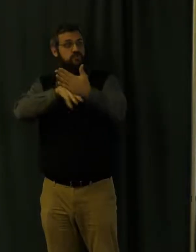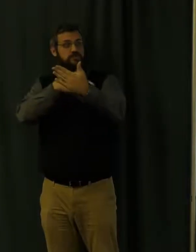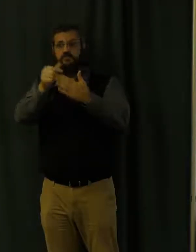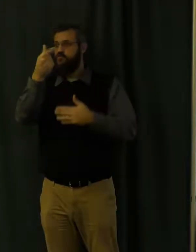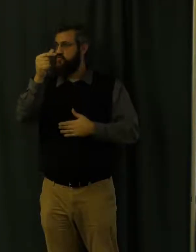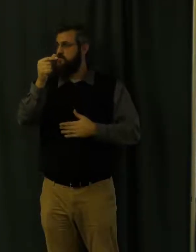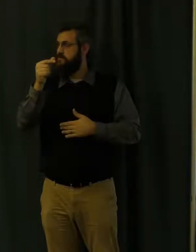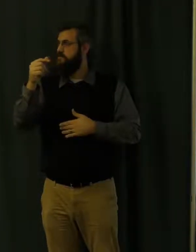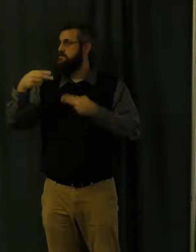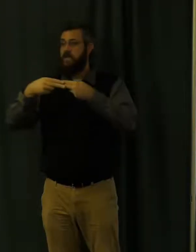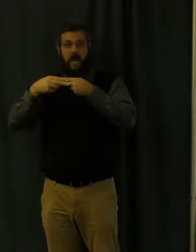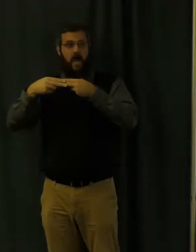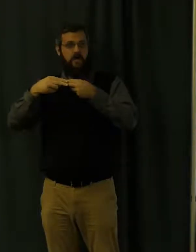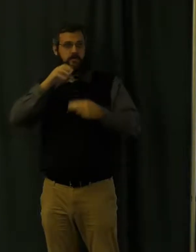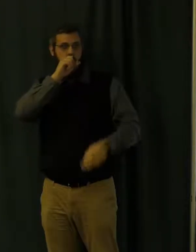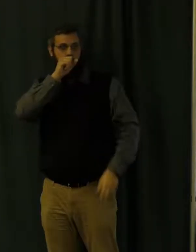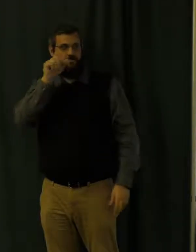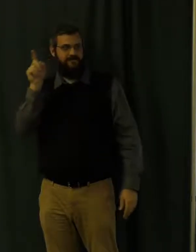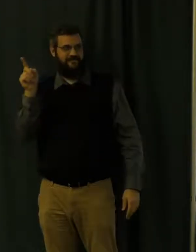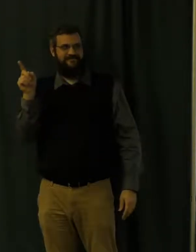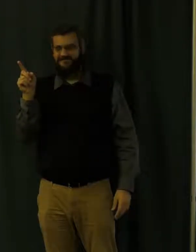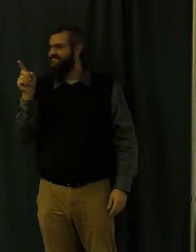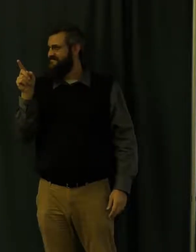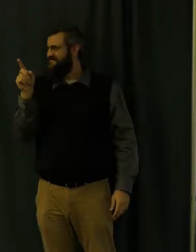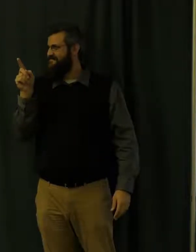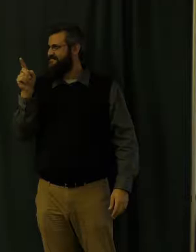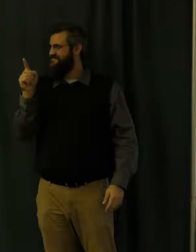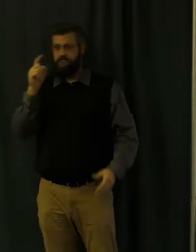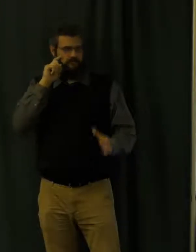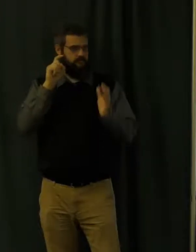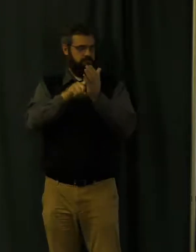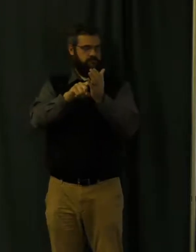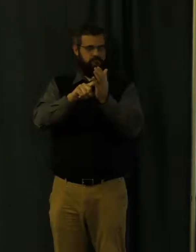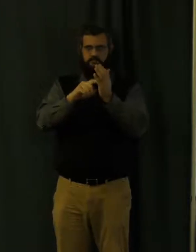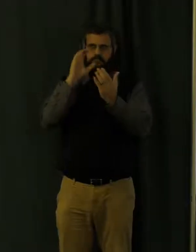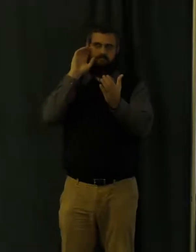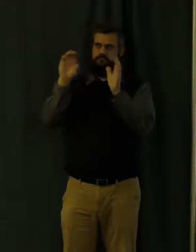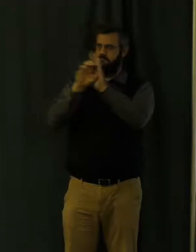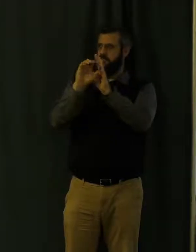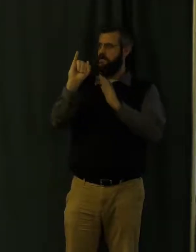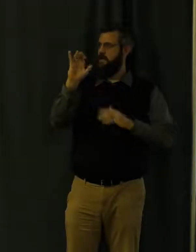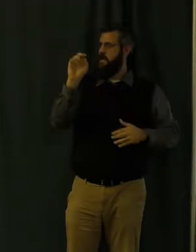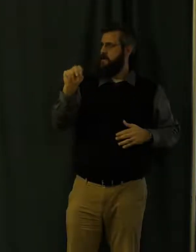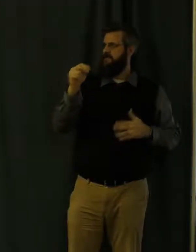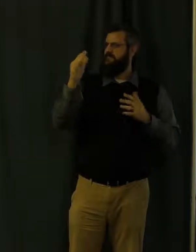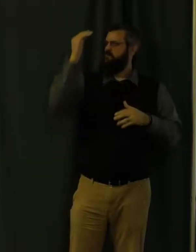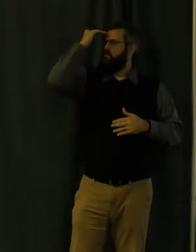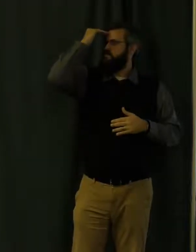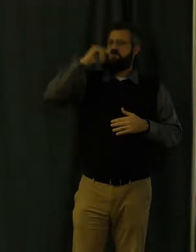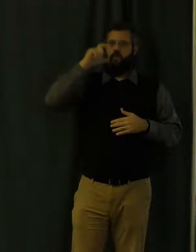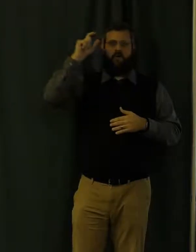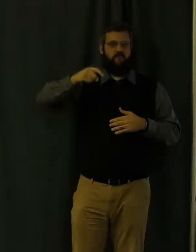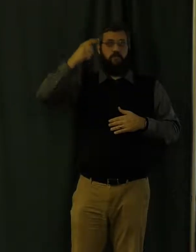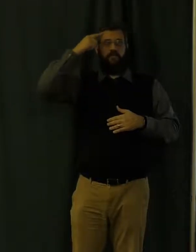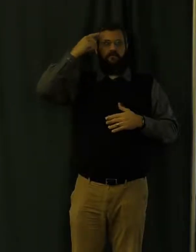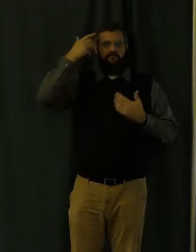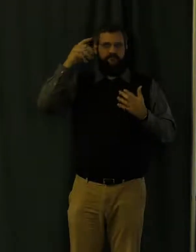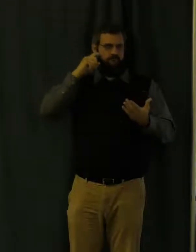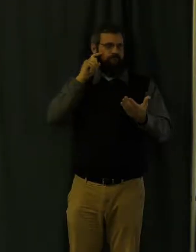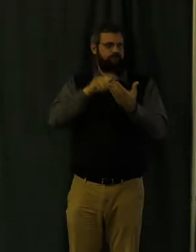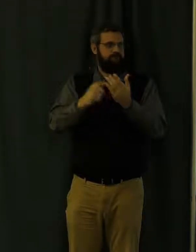and your slides are gonna be orange. So when you just see the icon, you kind of know what it is without opening it, without even thinking about it,